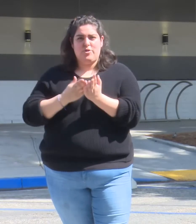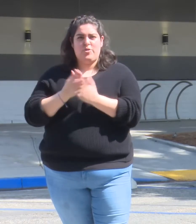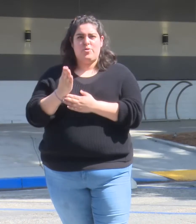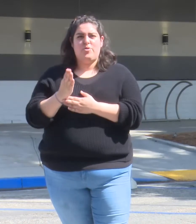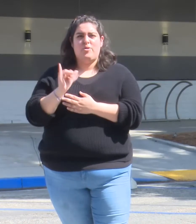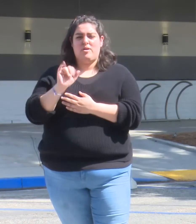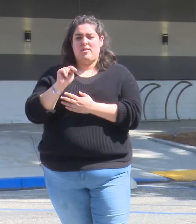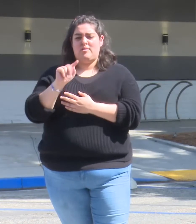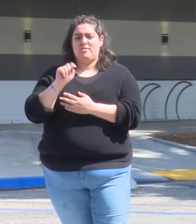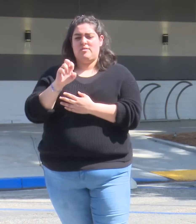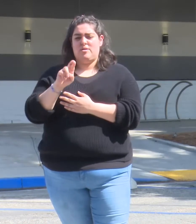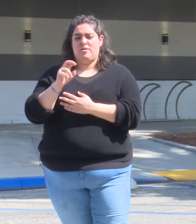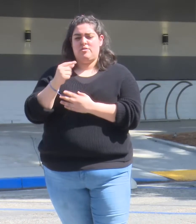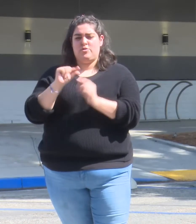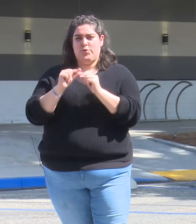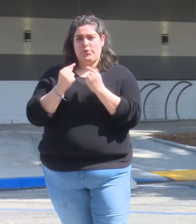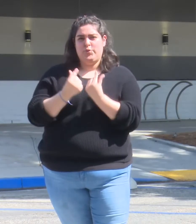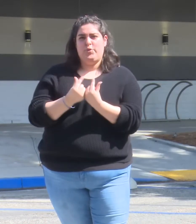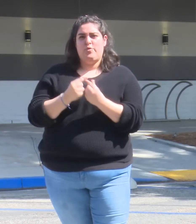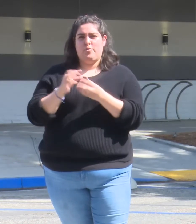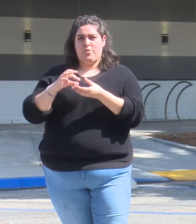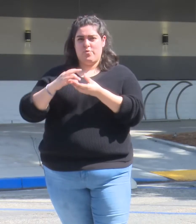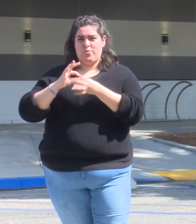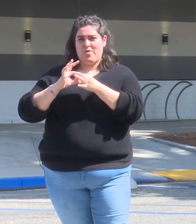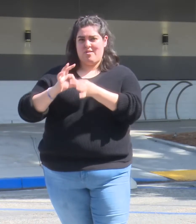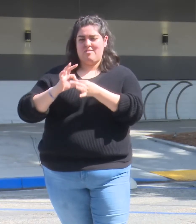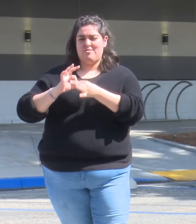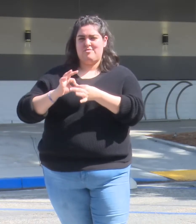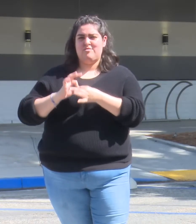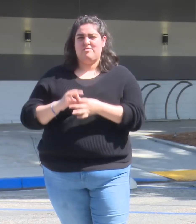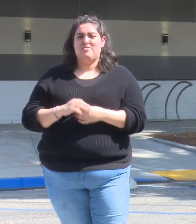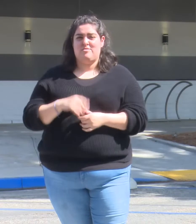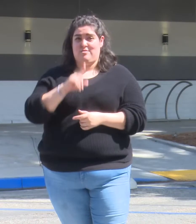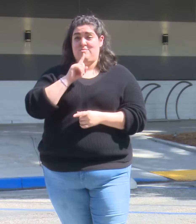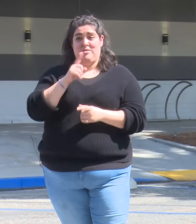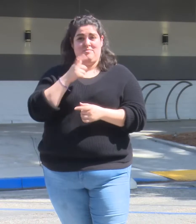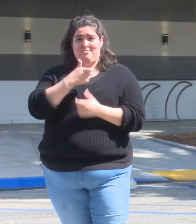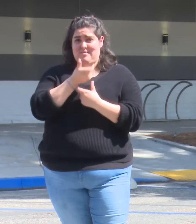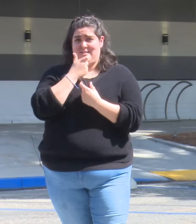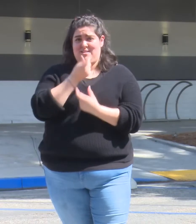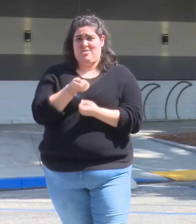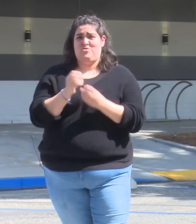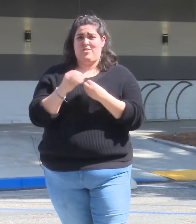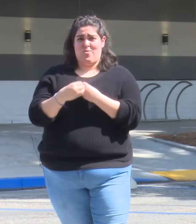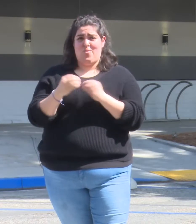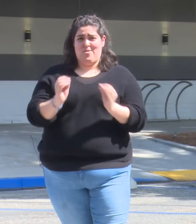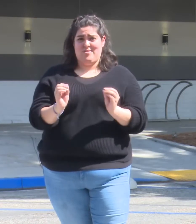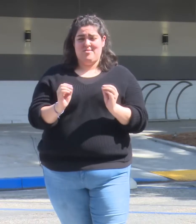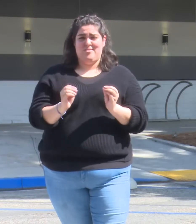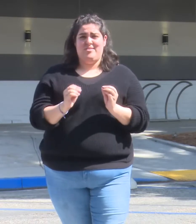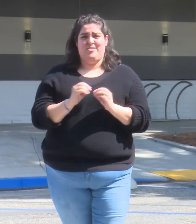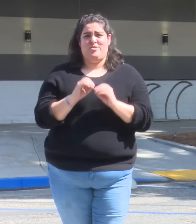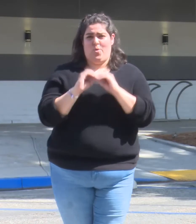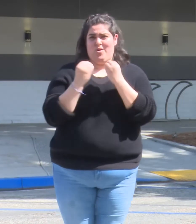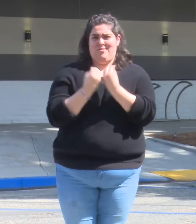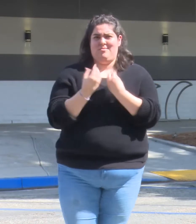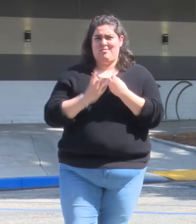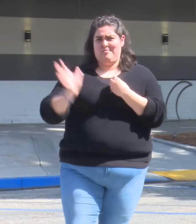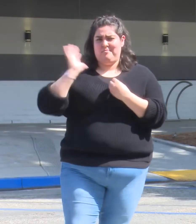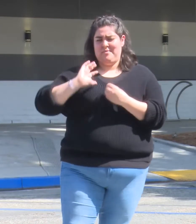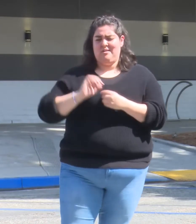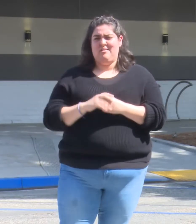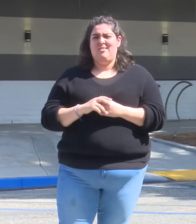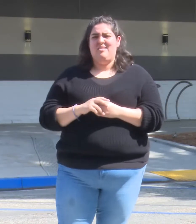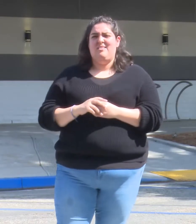intergroup relations. Quite a very interesting organization that we had back then,